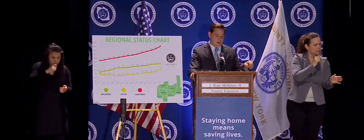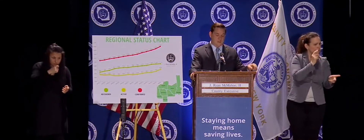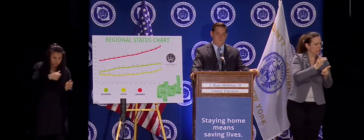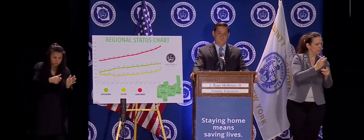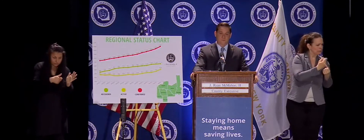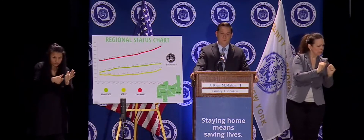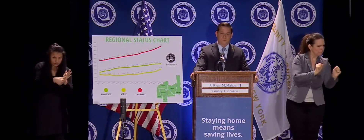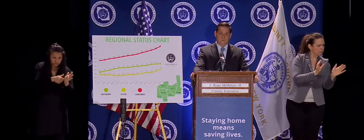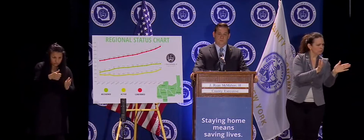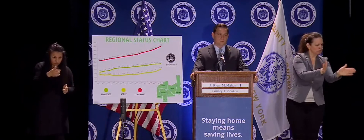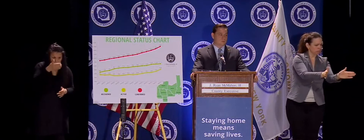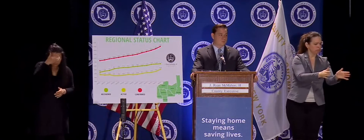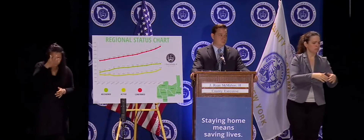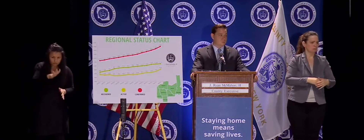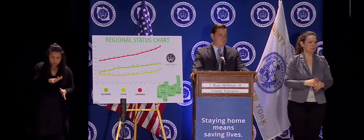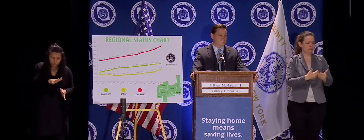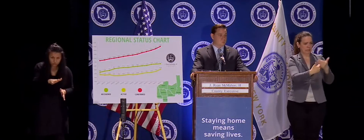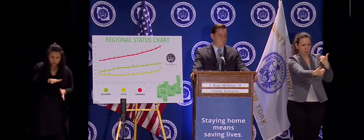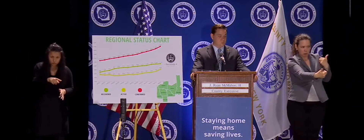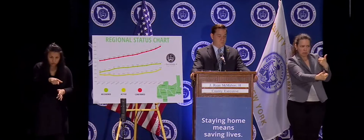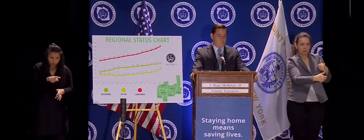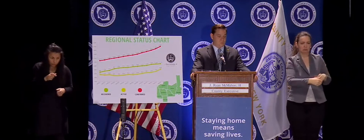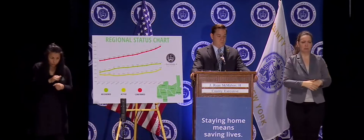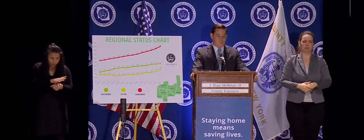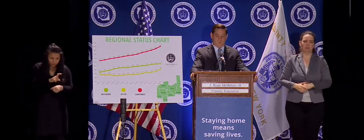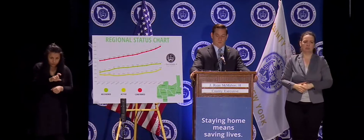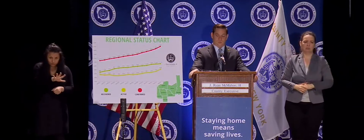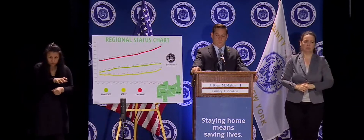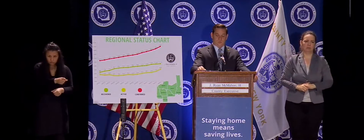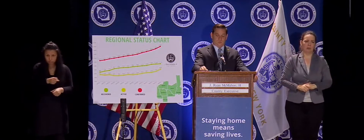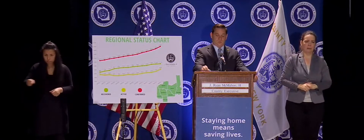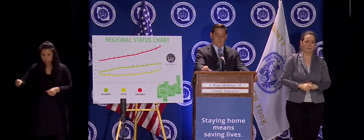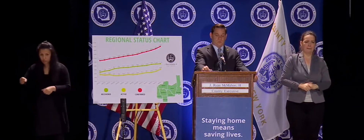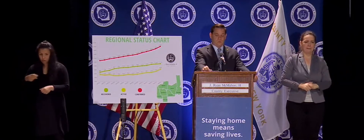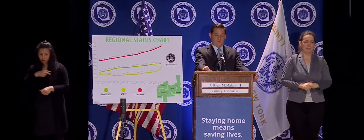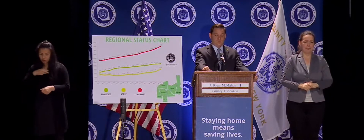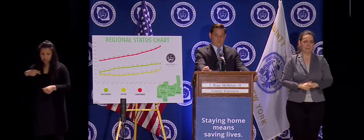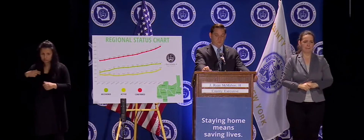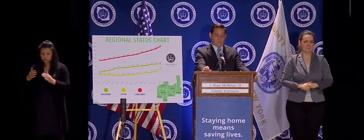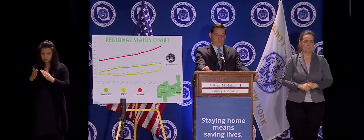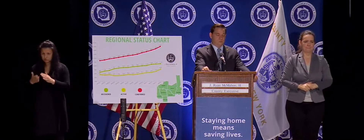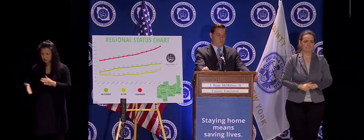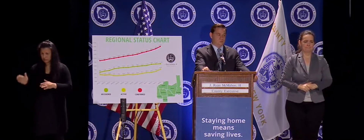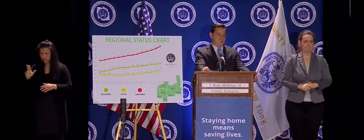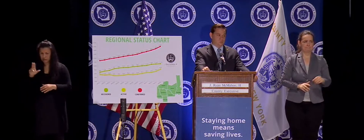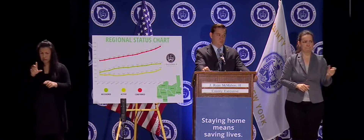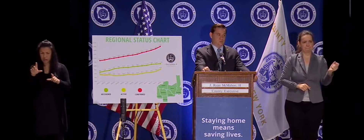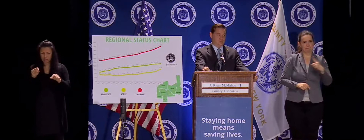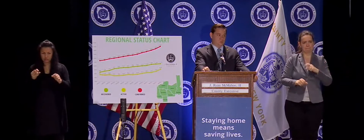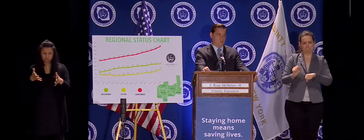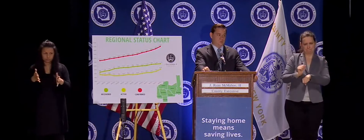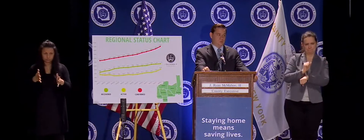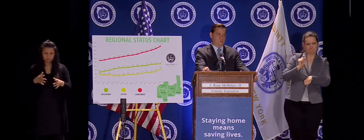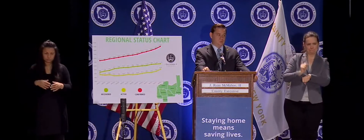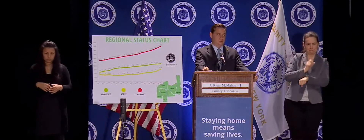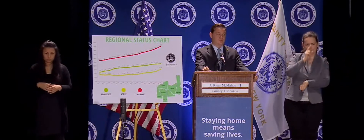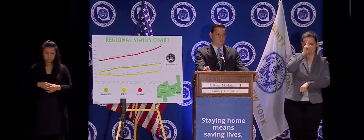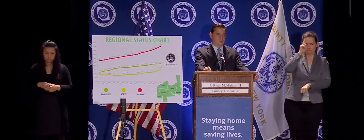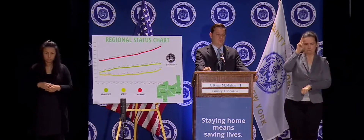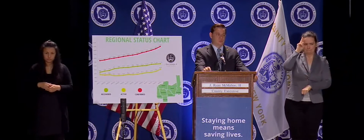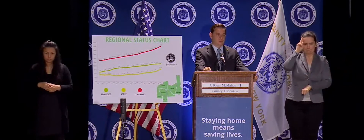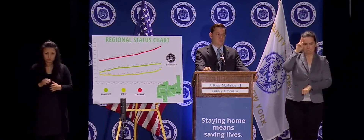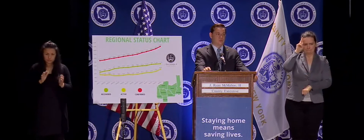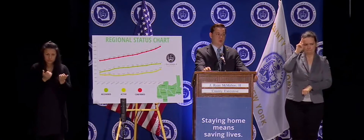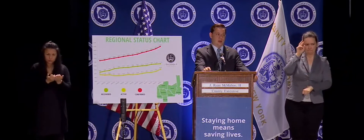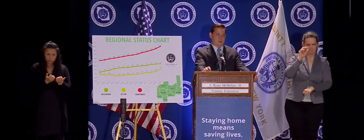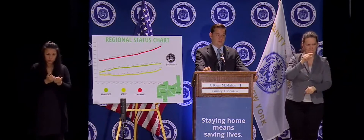is higher. So you're working with hospitals to get them to other facilities rather than send them back to the nursing home where they